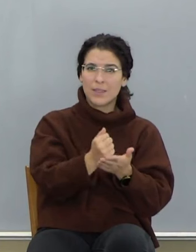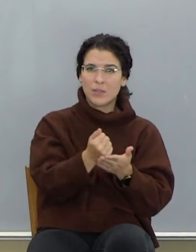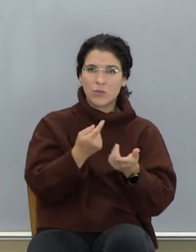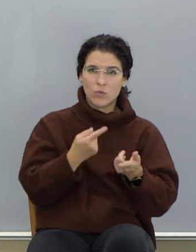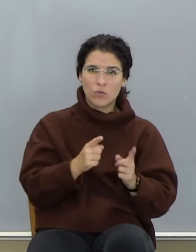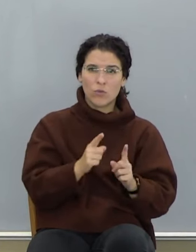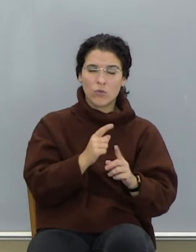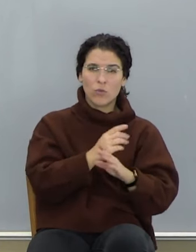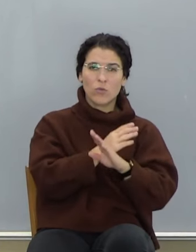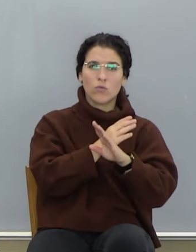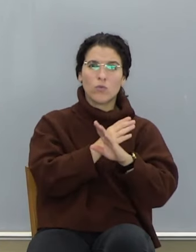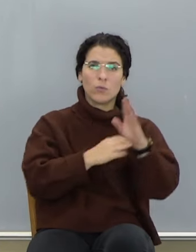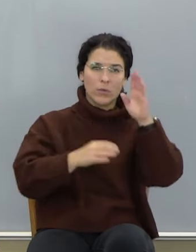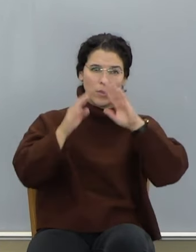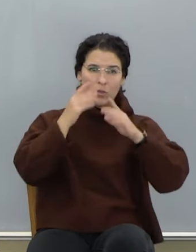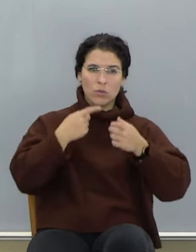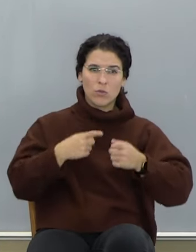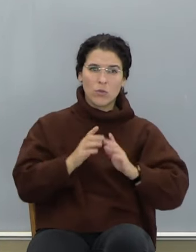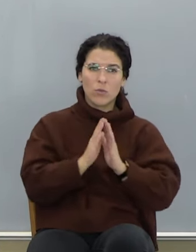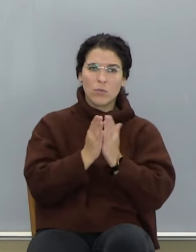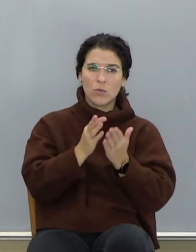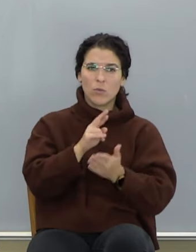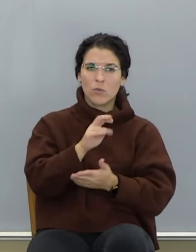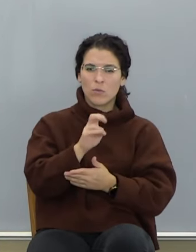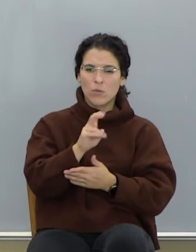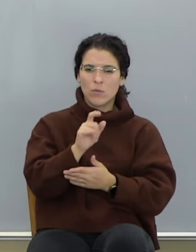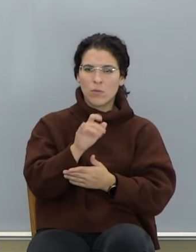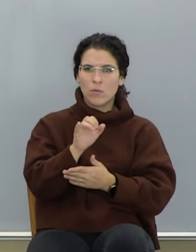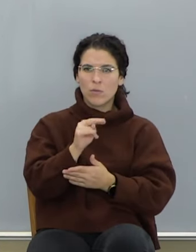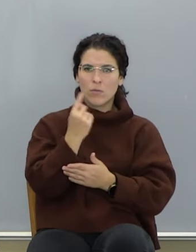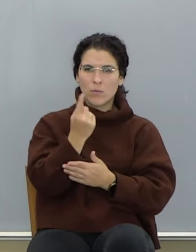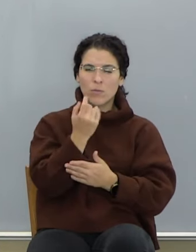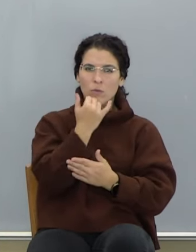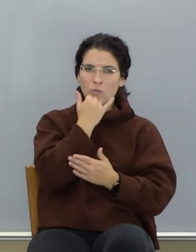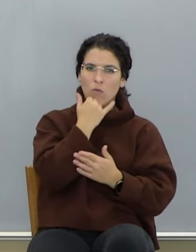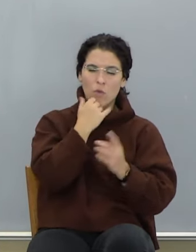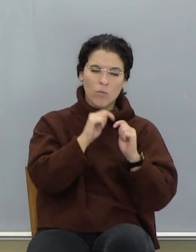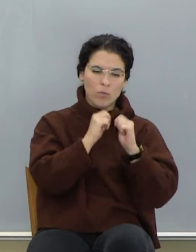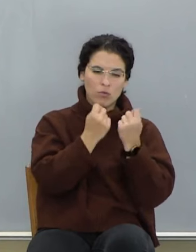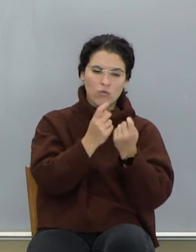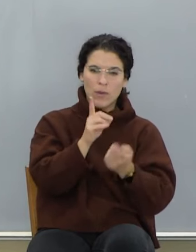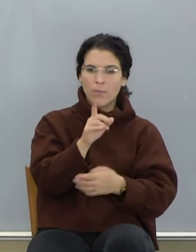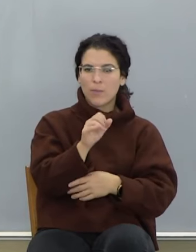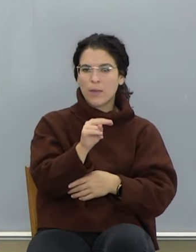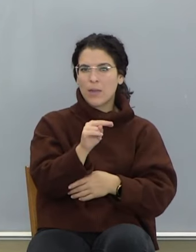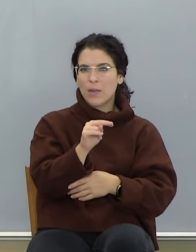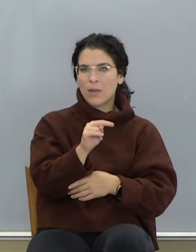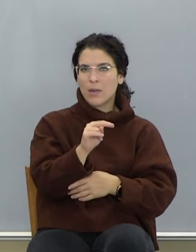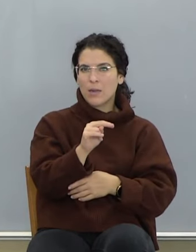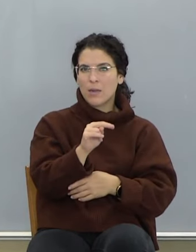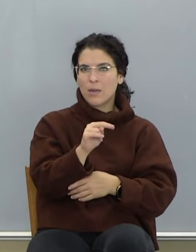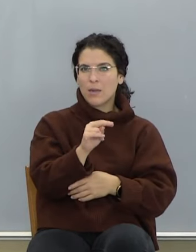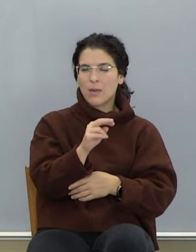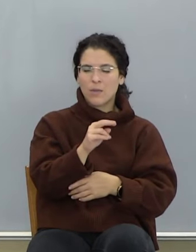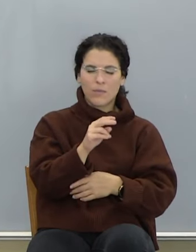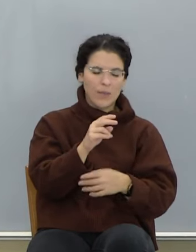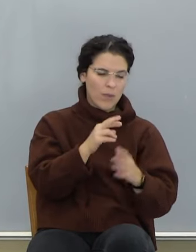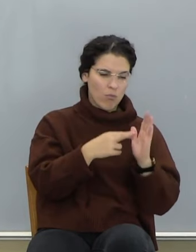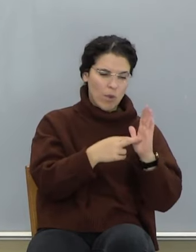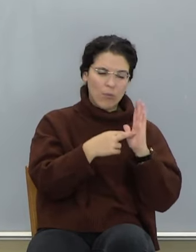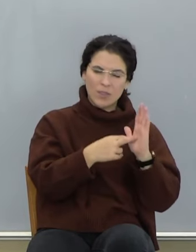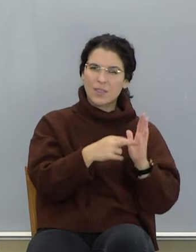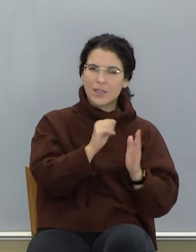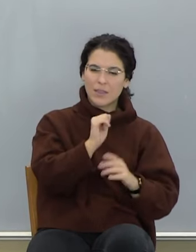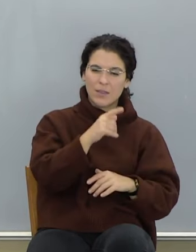during the tribulation in the book of Revelation? There's something wrong. Dan represents the